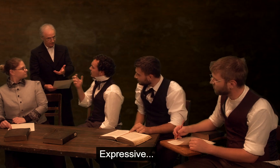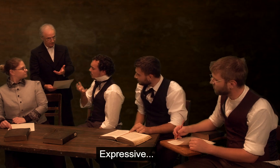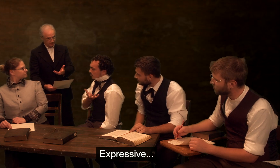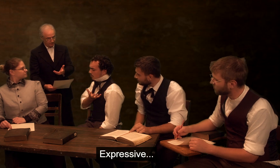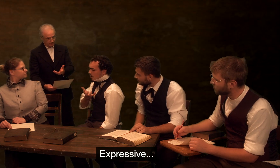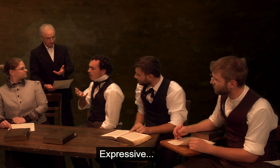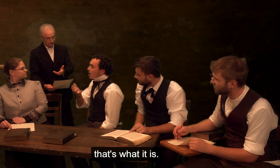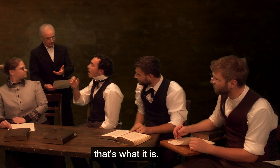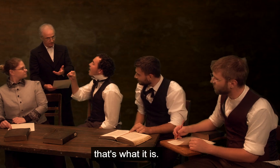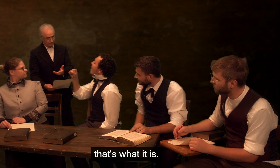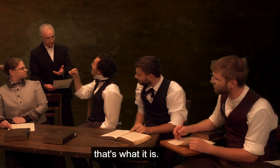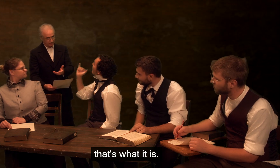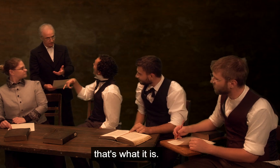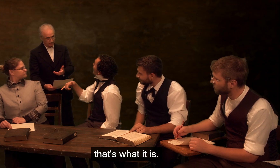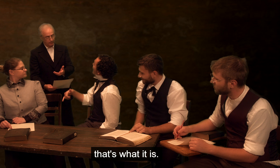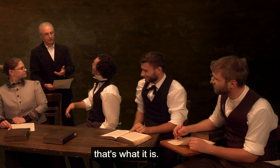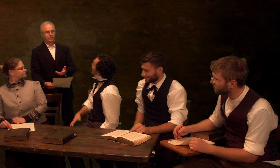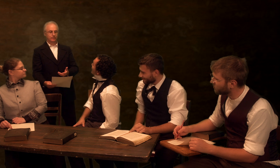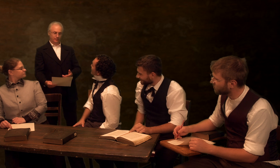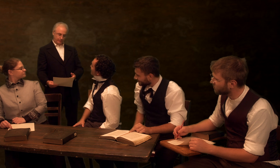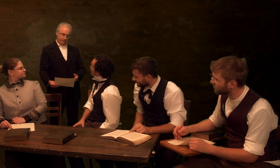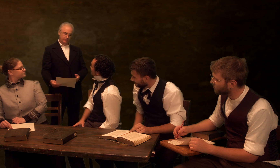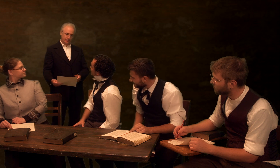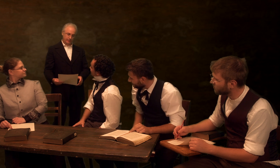Expressive. That's what it is.